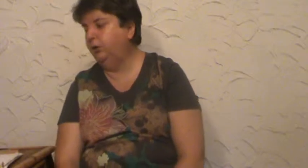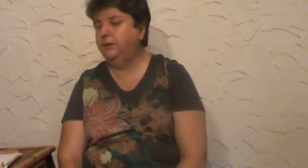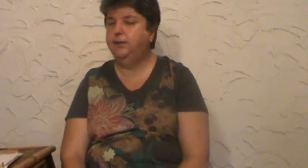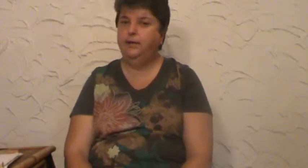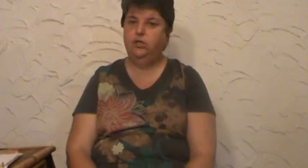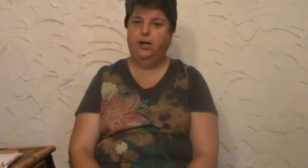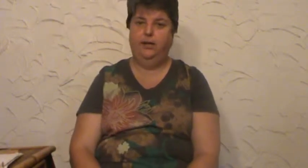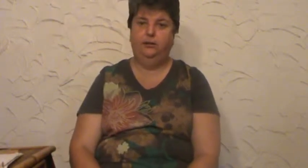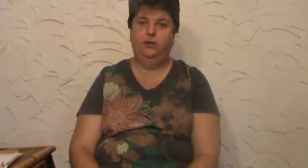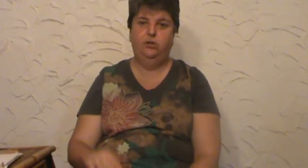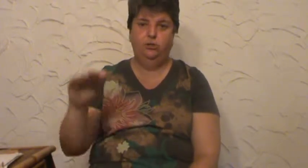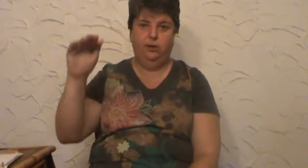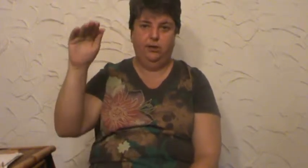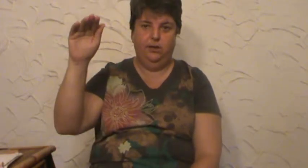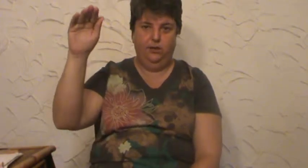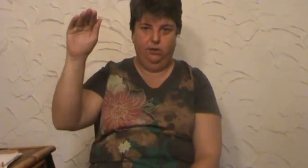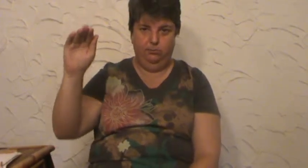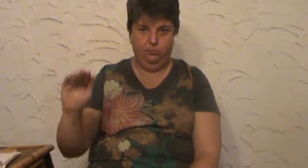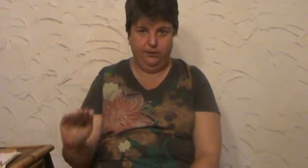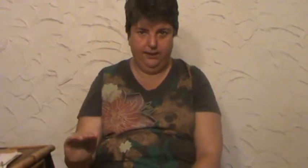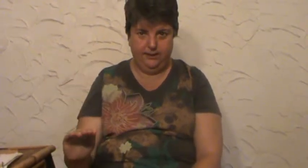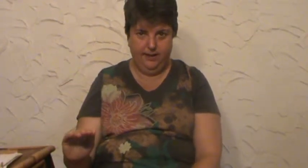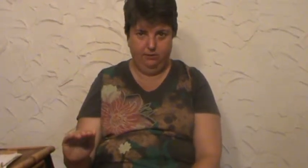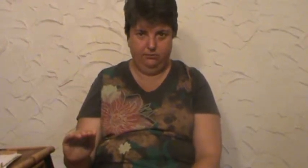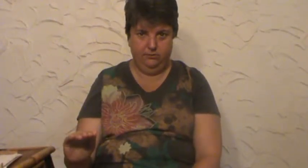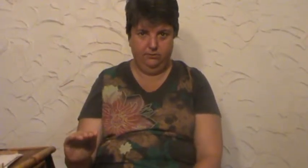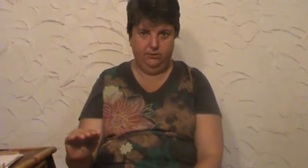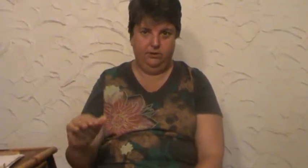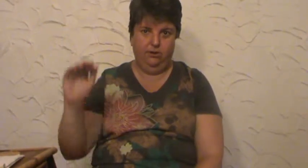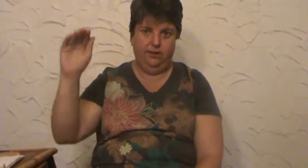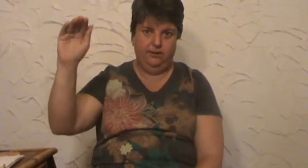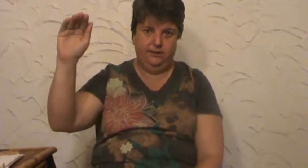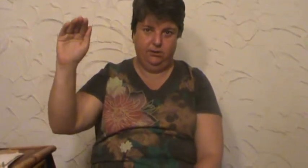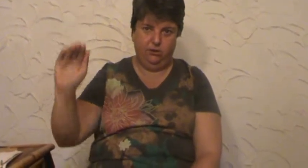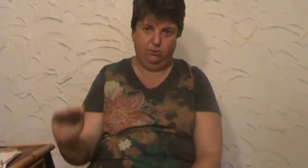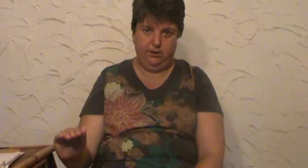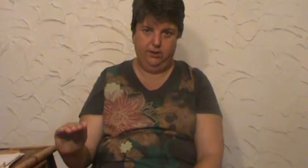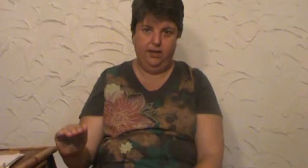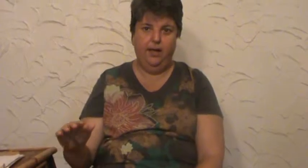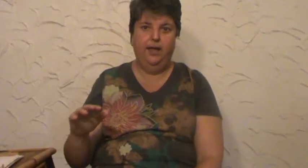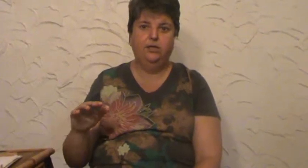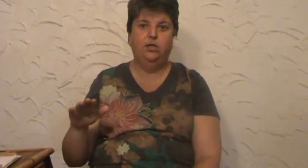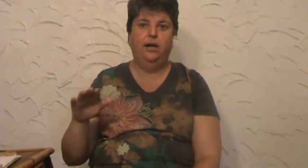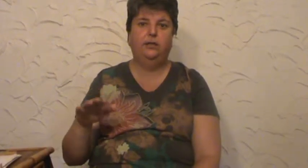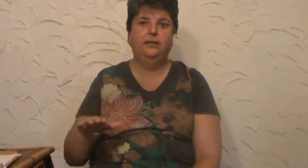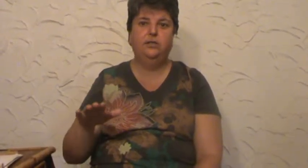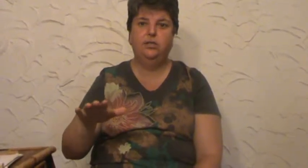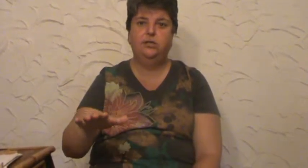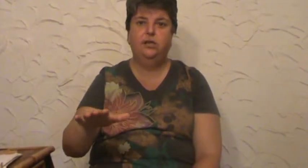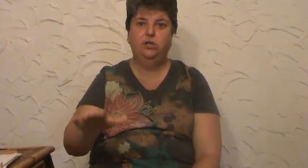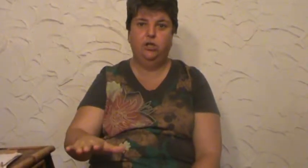Short and child. Short, you bring it down to know that this is short. And child is just